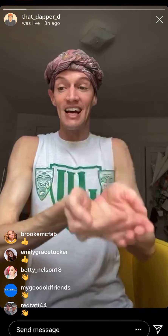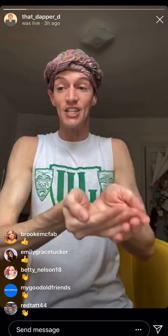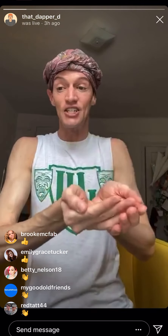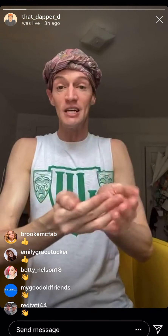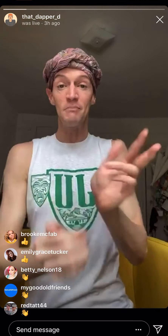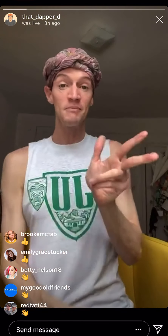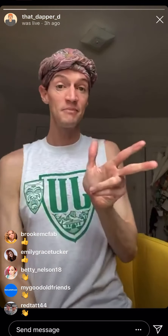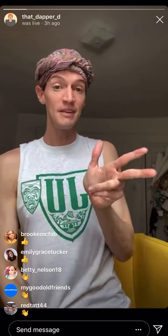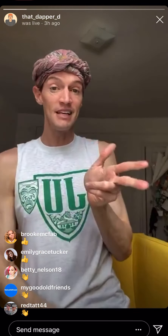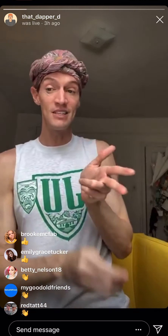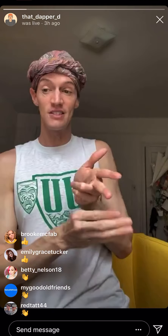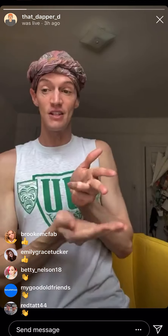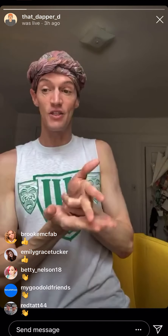ship is the three